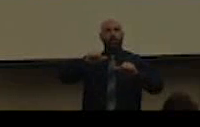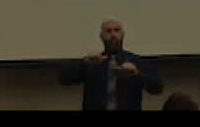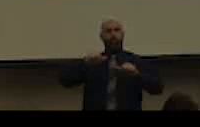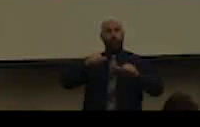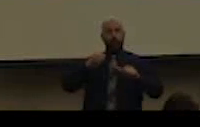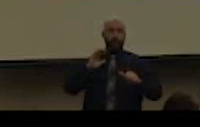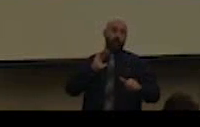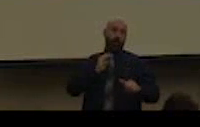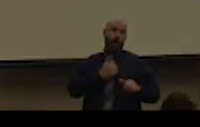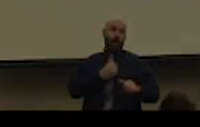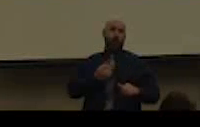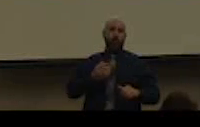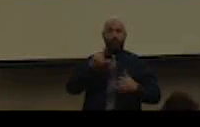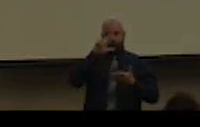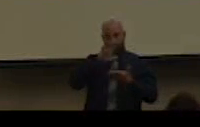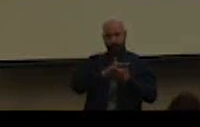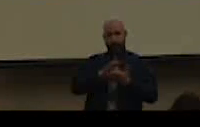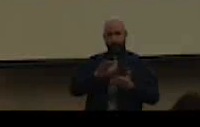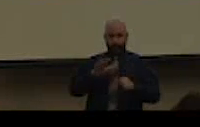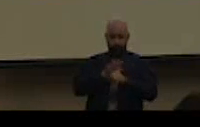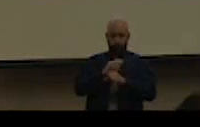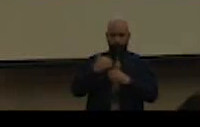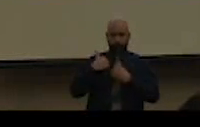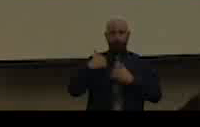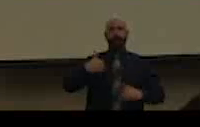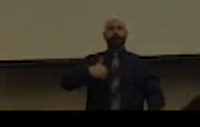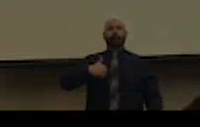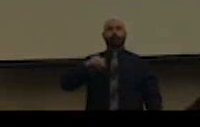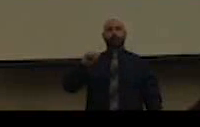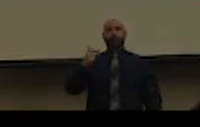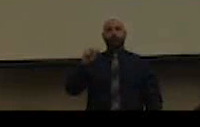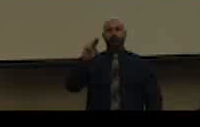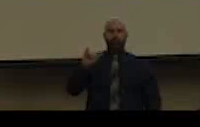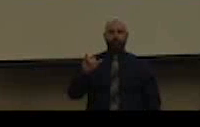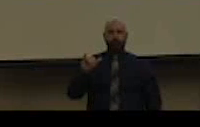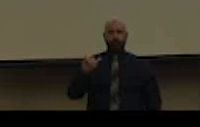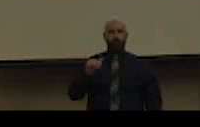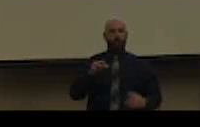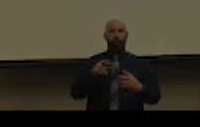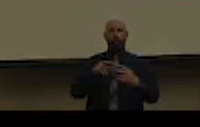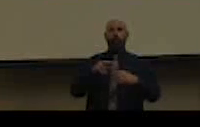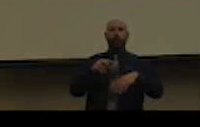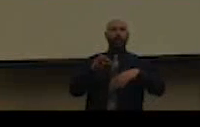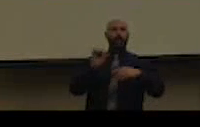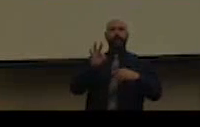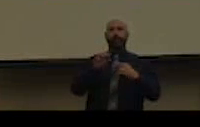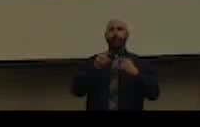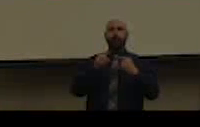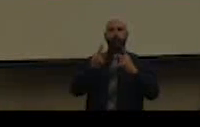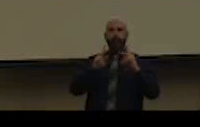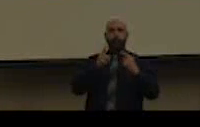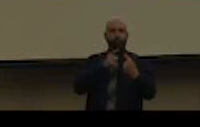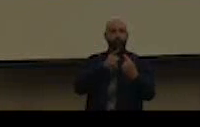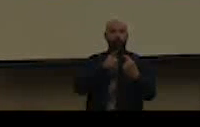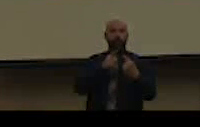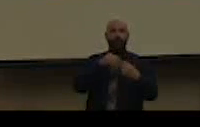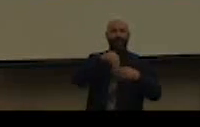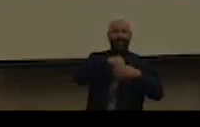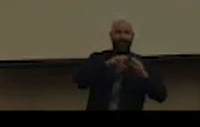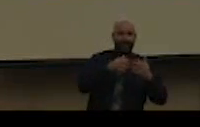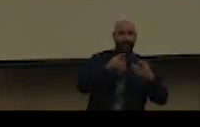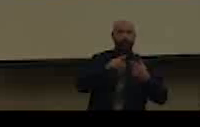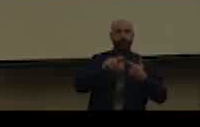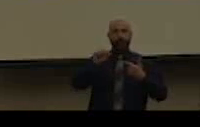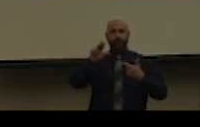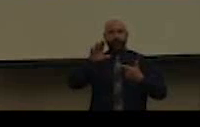to make sure that when our providers are struggling, whether that be on class or be on interviews or be on substitutes, it's our job to help them figure